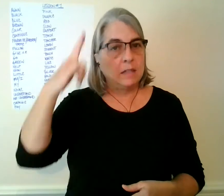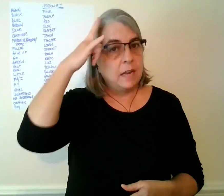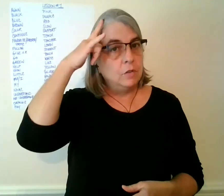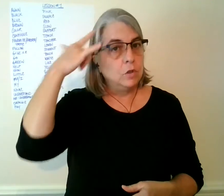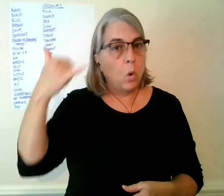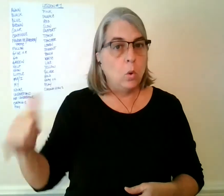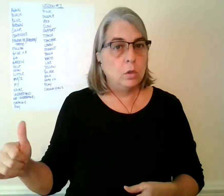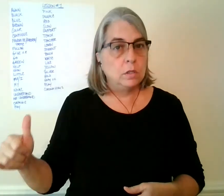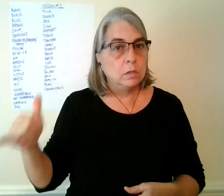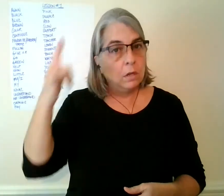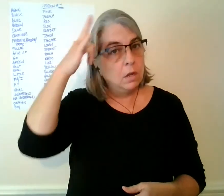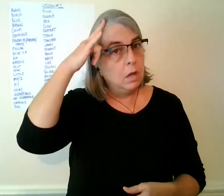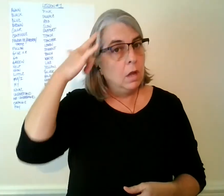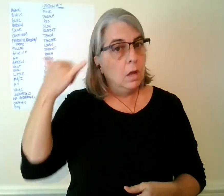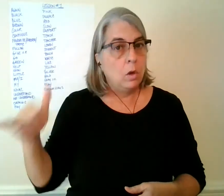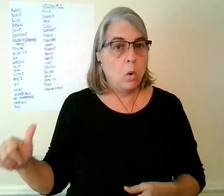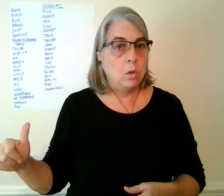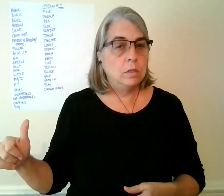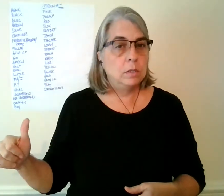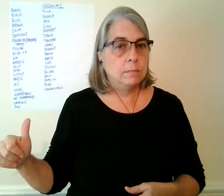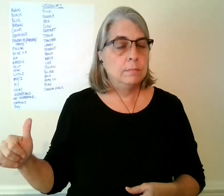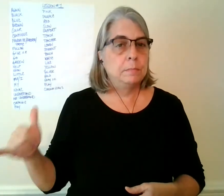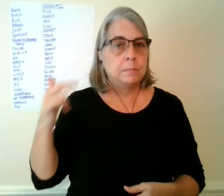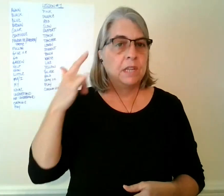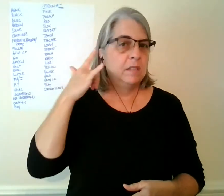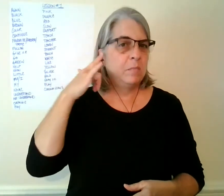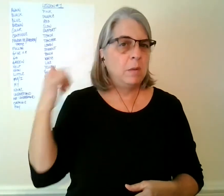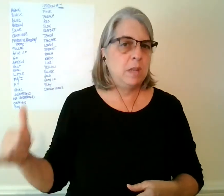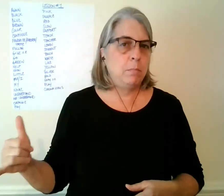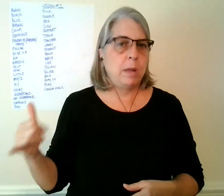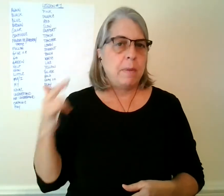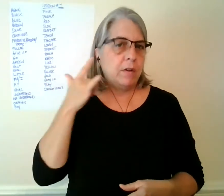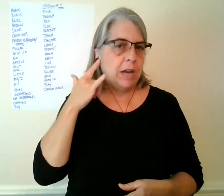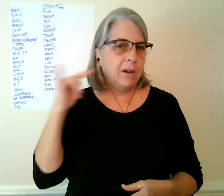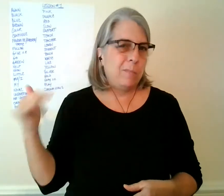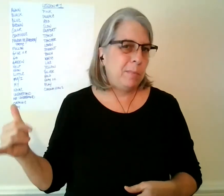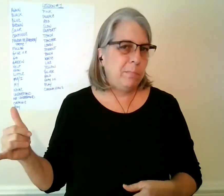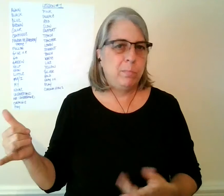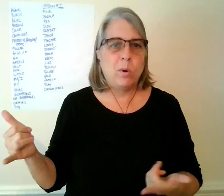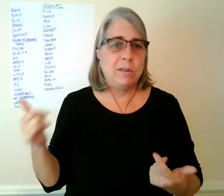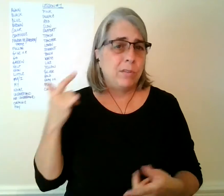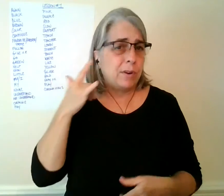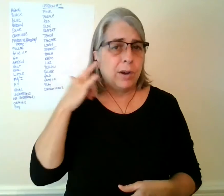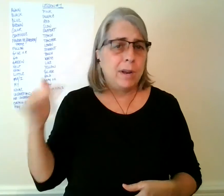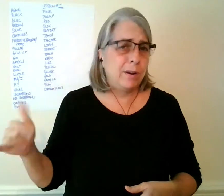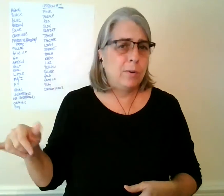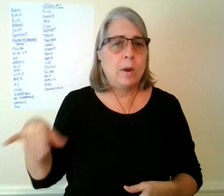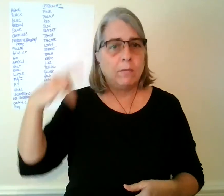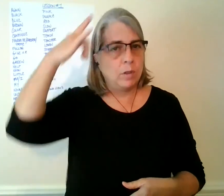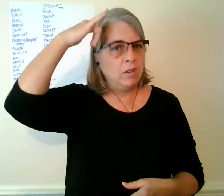sign is gold, gold. Sometimes they bring it by their ear, maybe pointing to their earring or whatever. They just